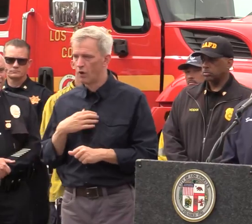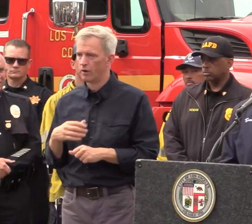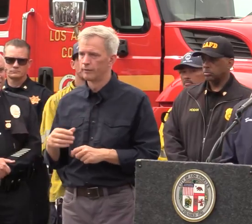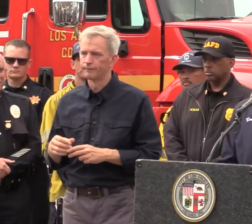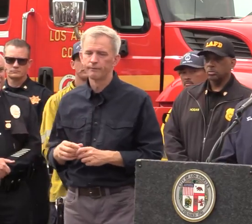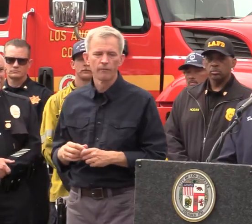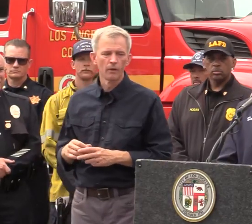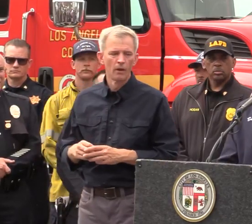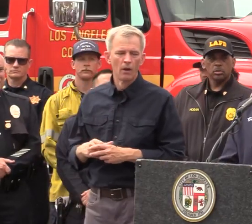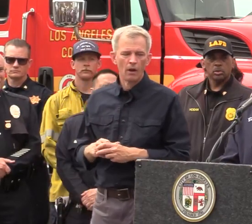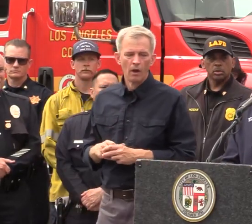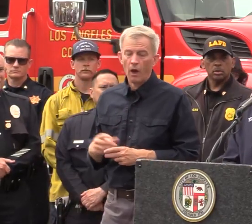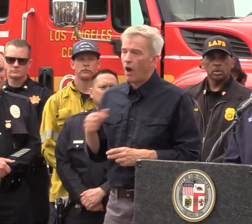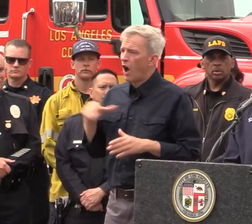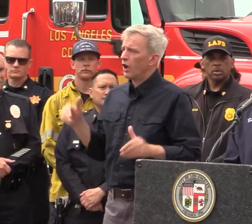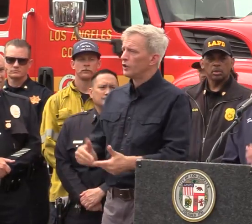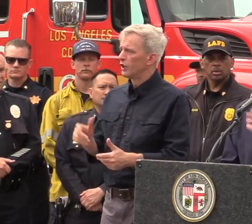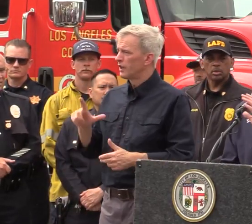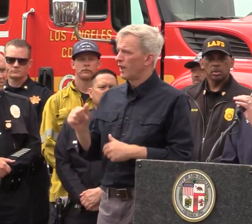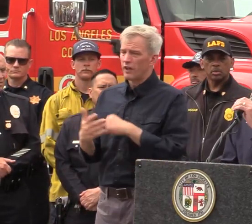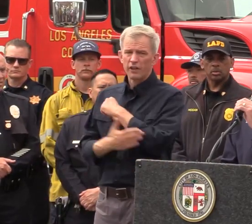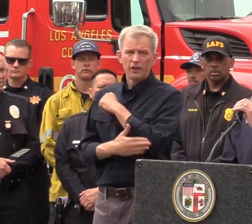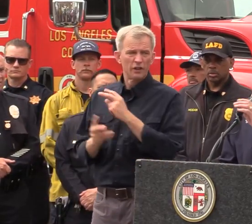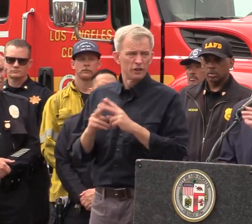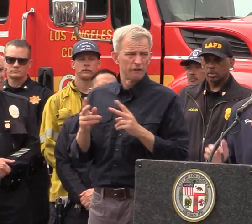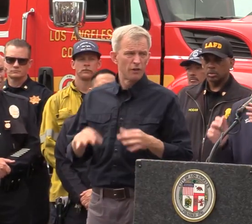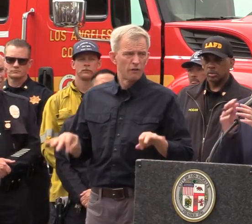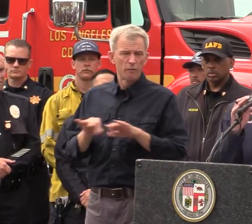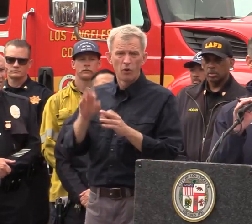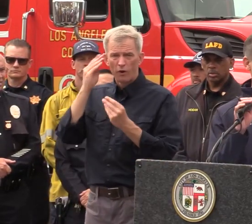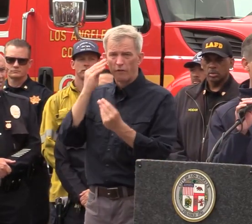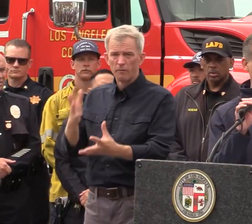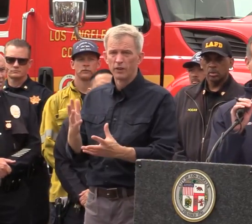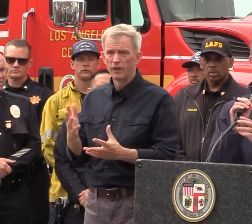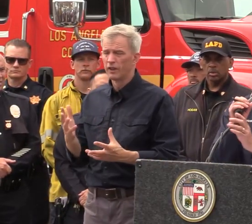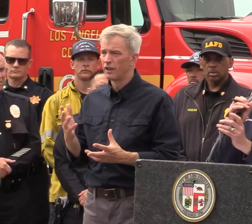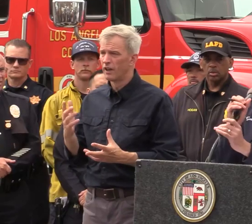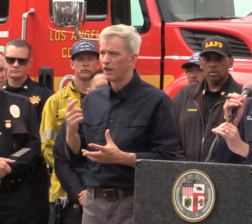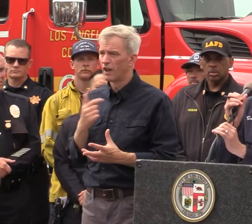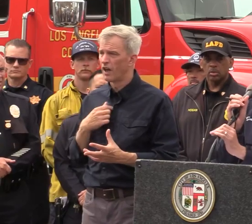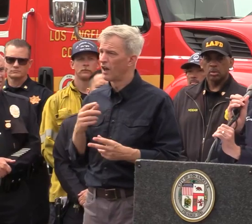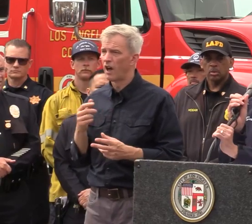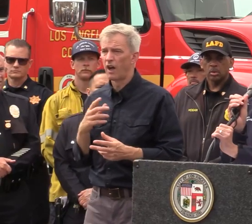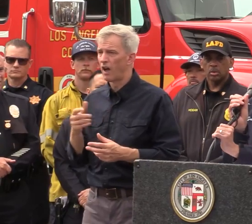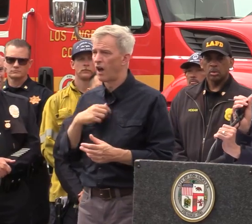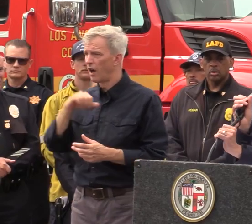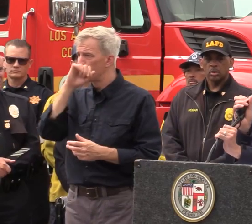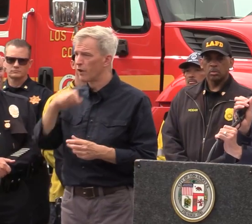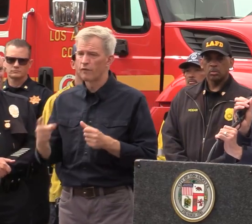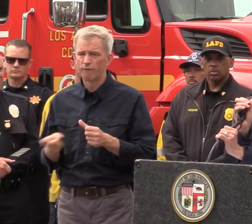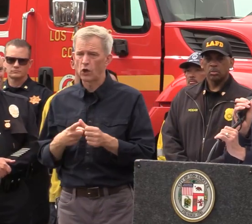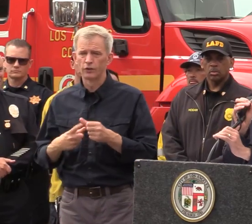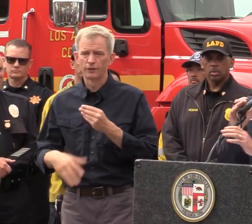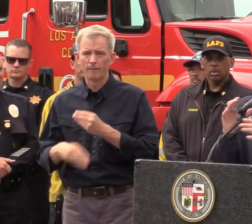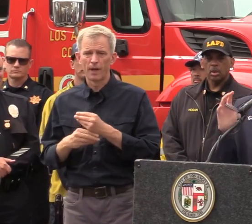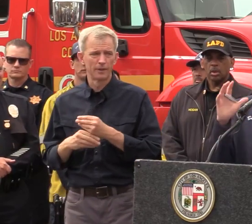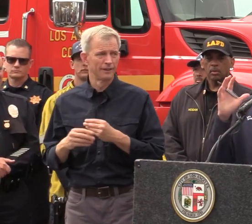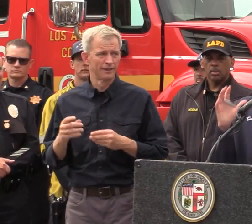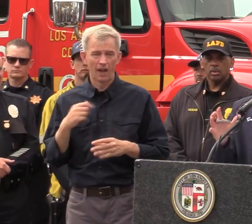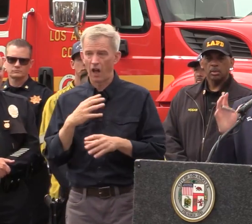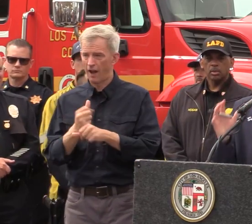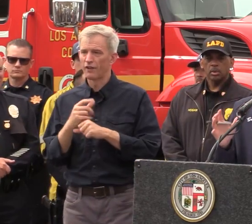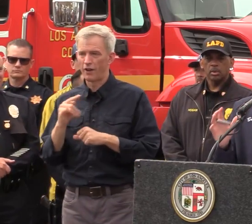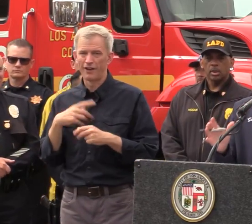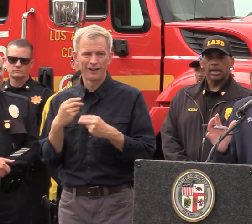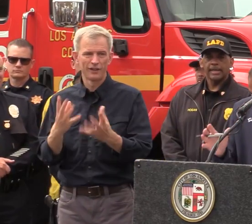Next, I'd like to introduce Los Angeles County, and this is very important information. I'm a big fan of the First Amendment. I've received things on both ends. Let's